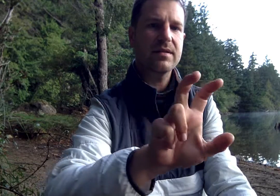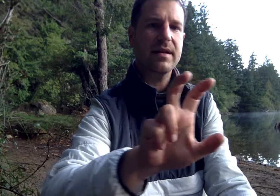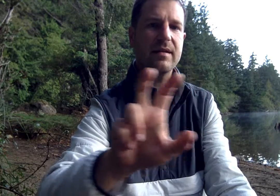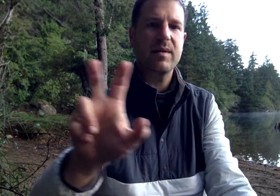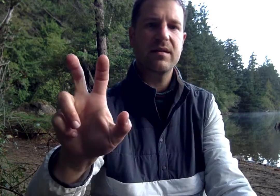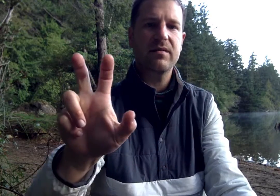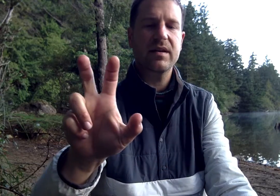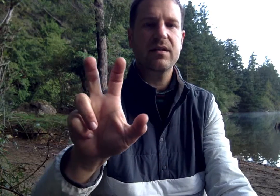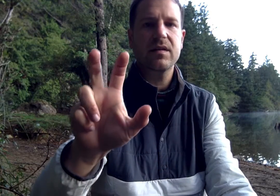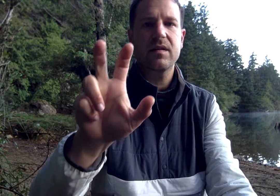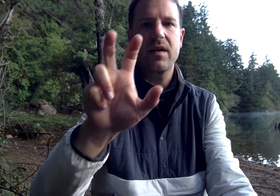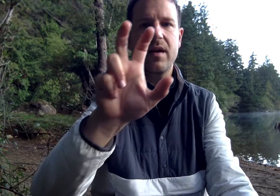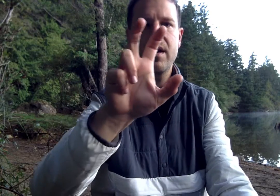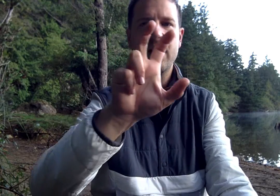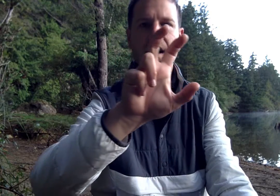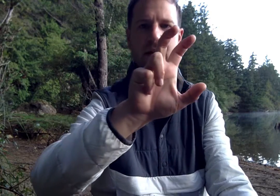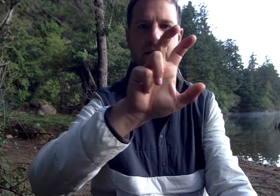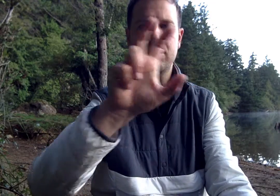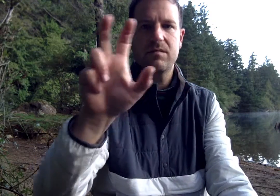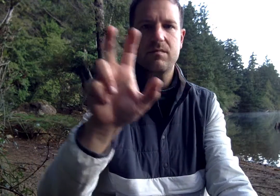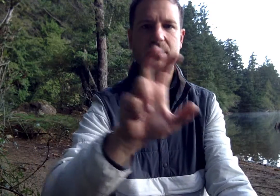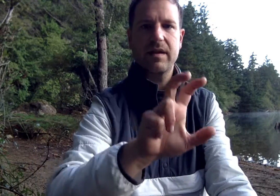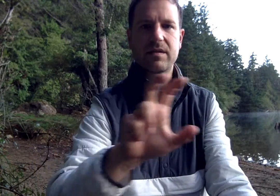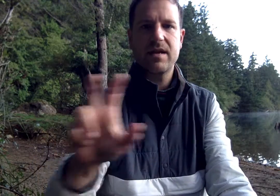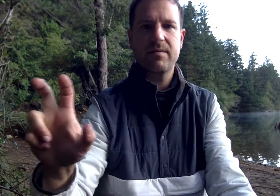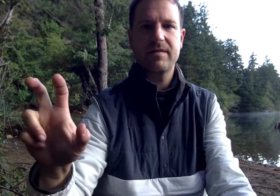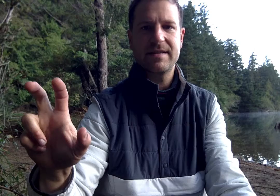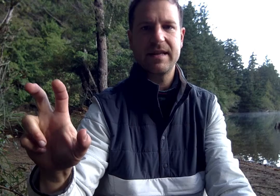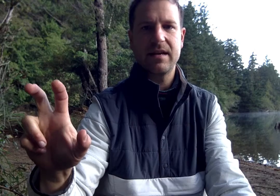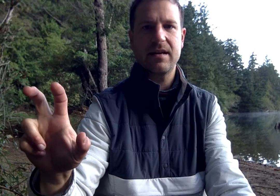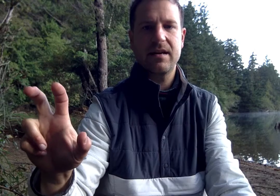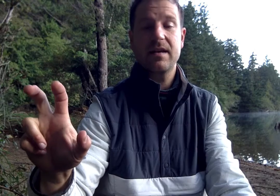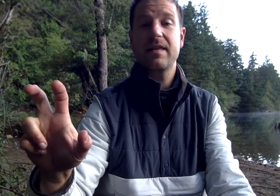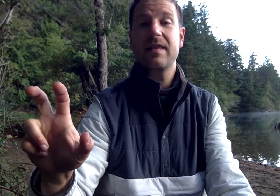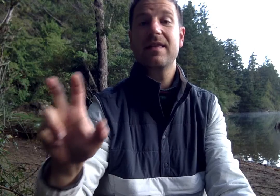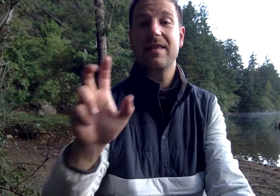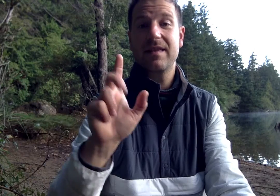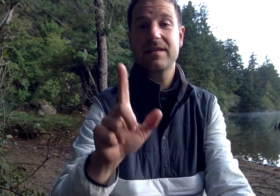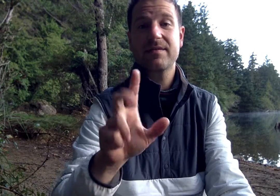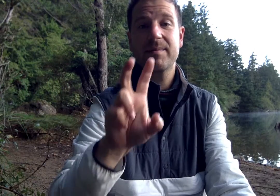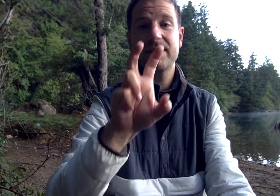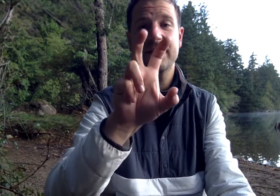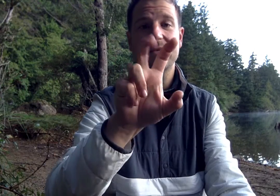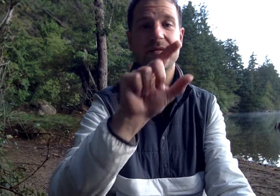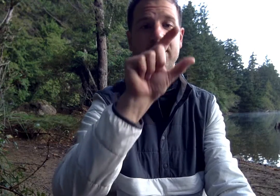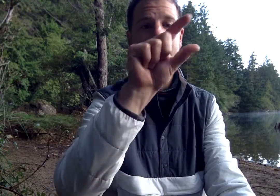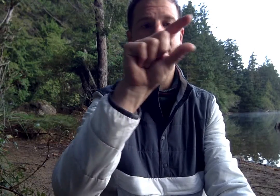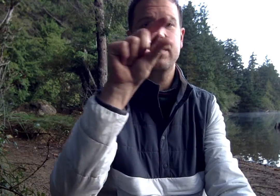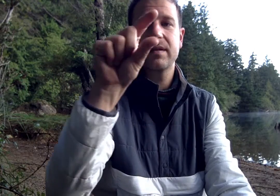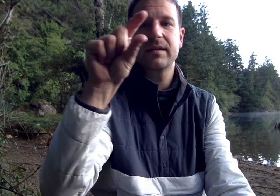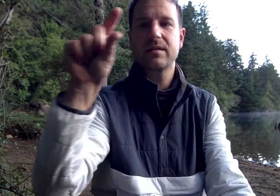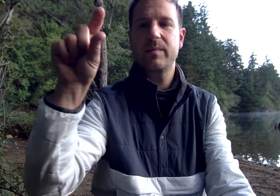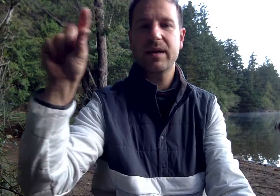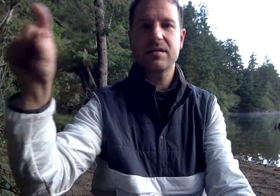slightly bend your fingers, and you make the shape of a Z. This represents all the little